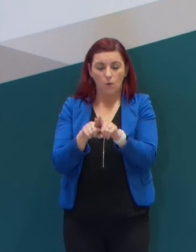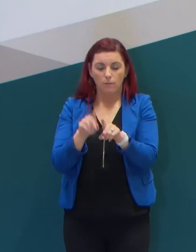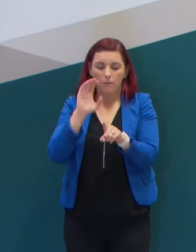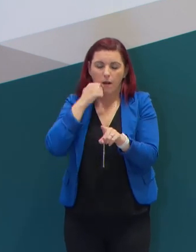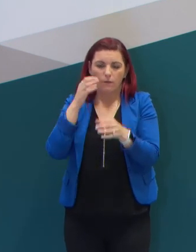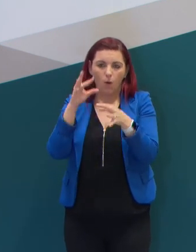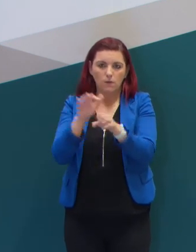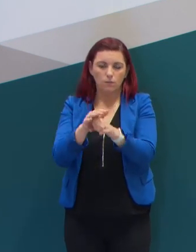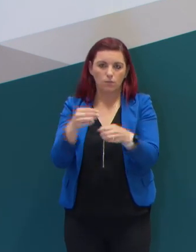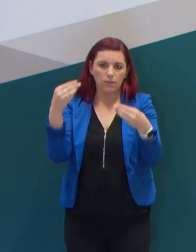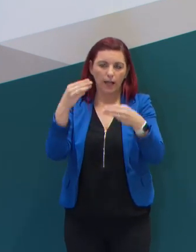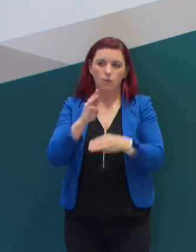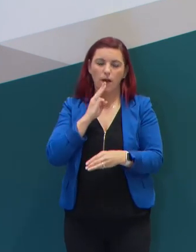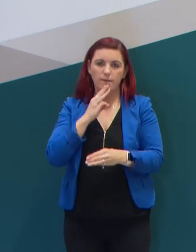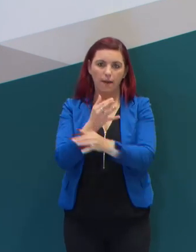individual concerned.